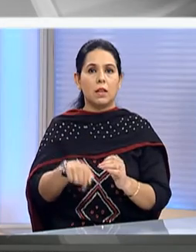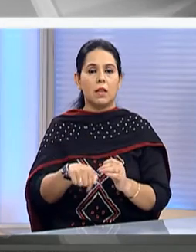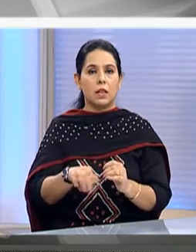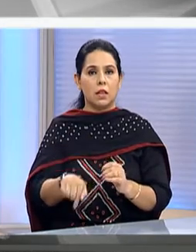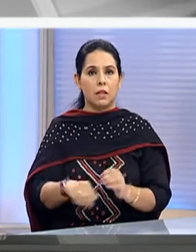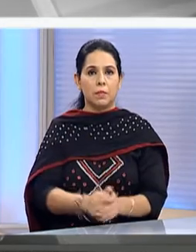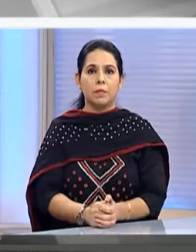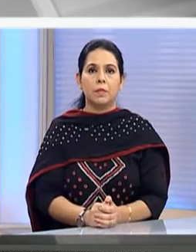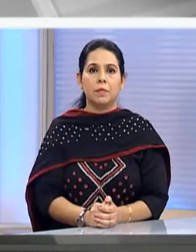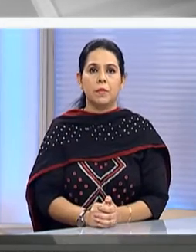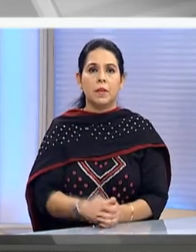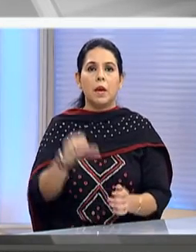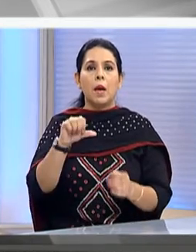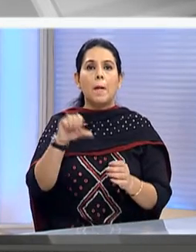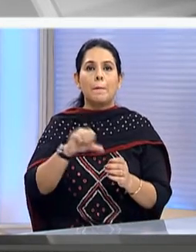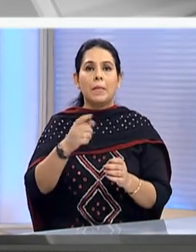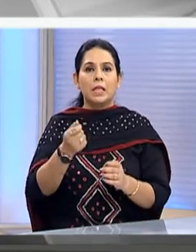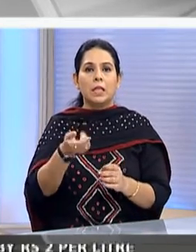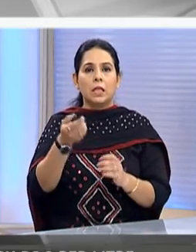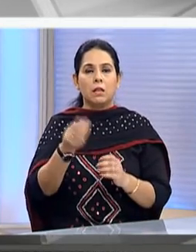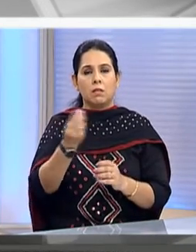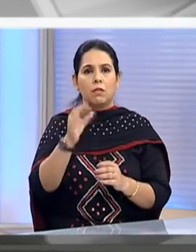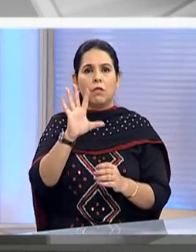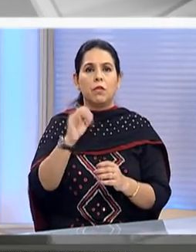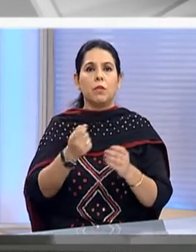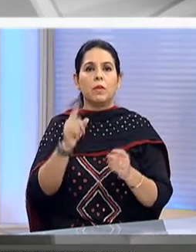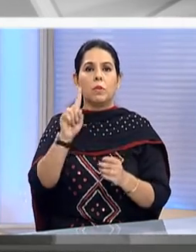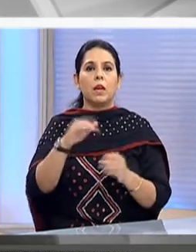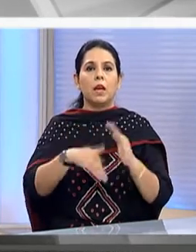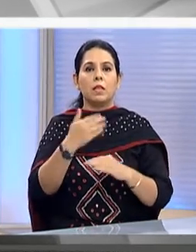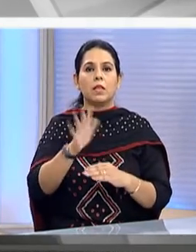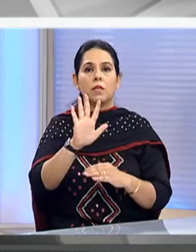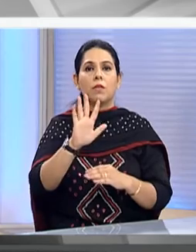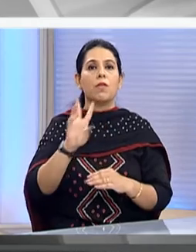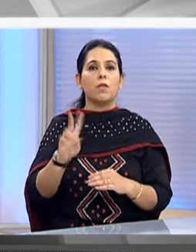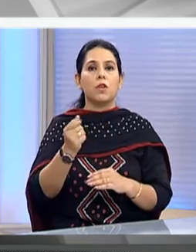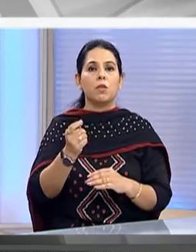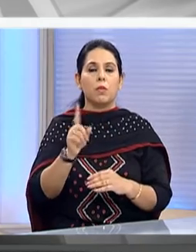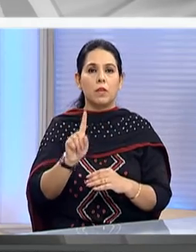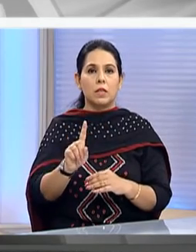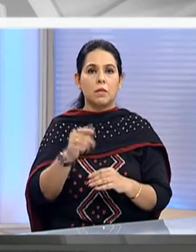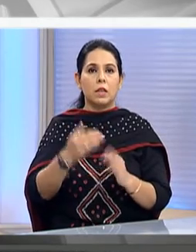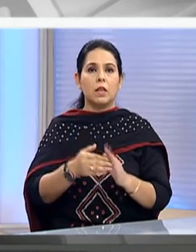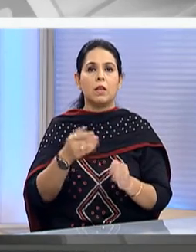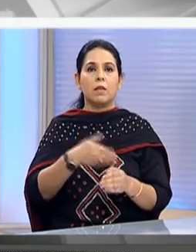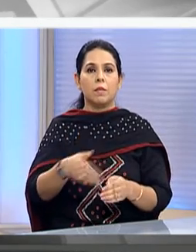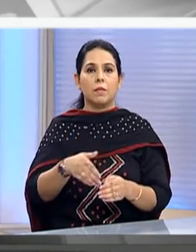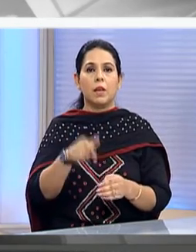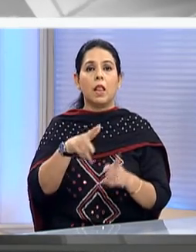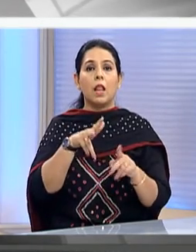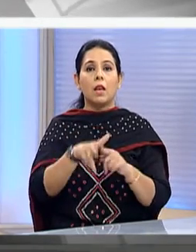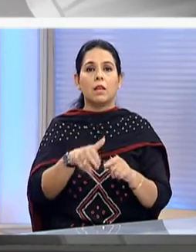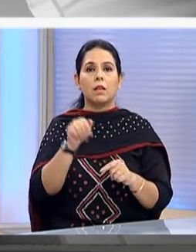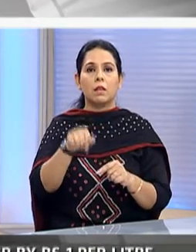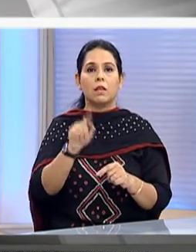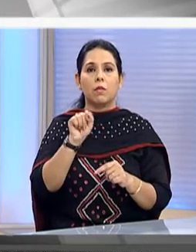litre currently. The price of diesel will cost 50 rupees per litre as against 52 rupees per litre.